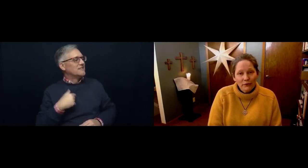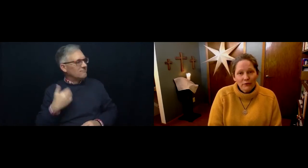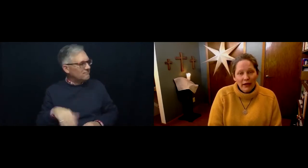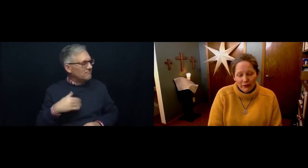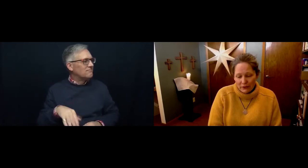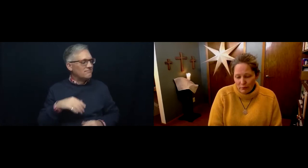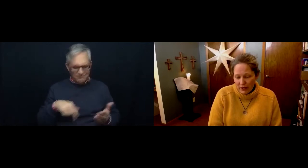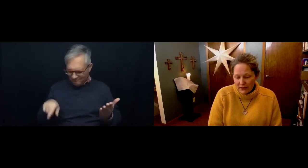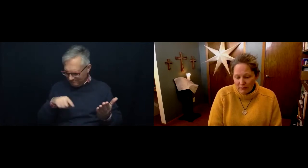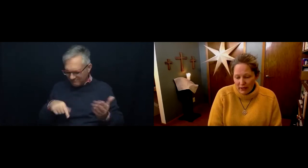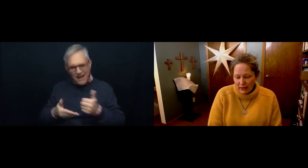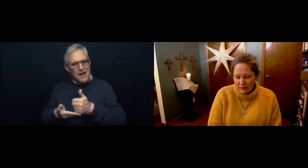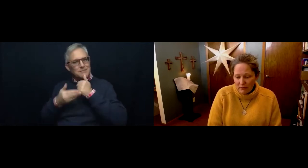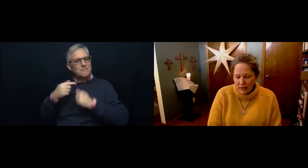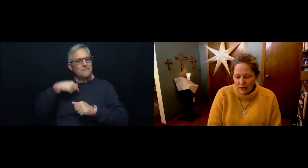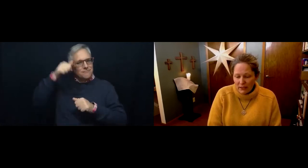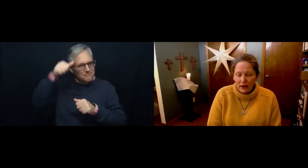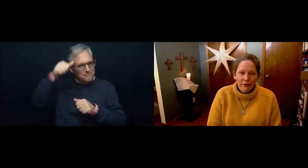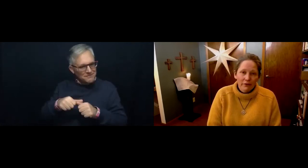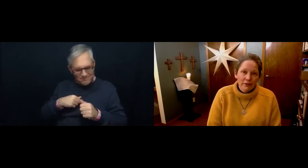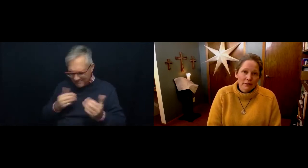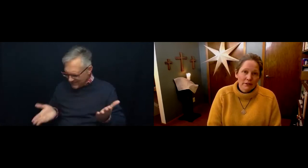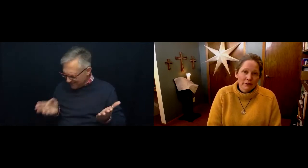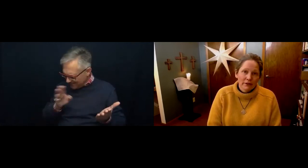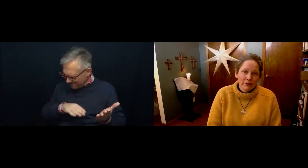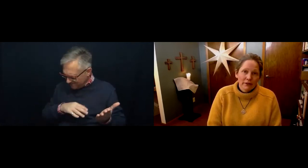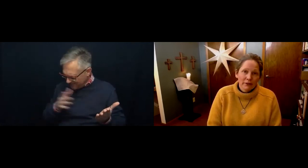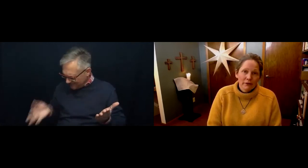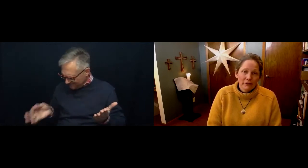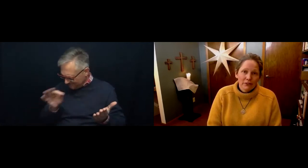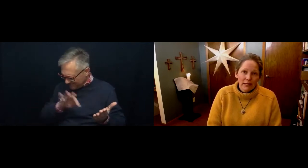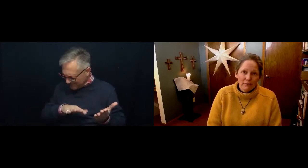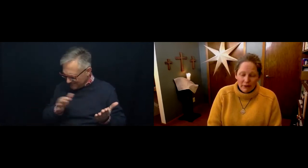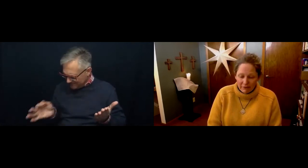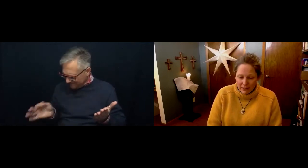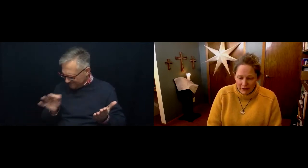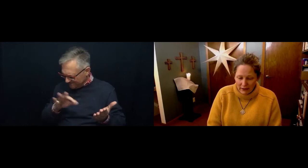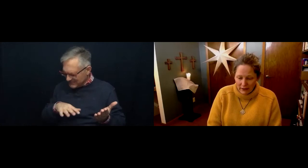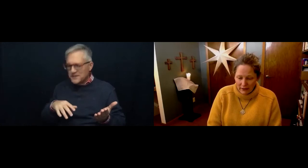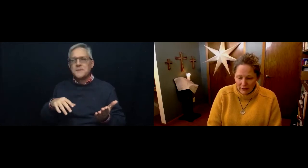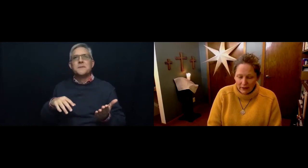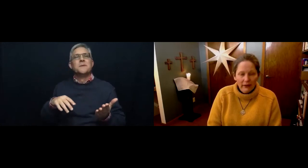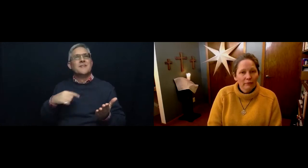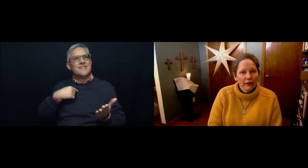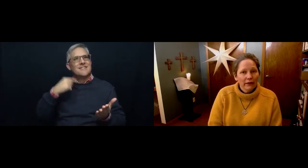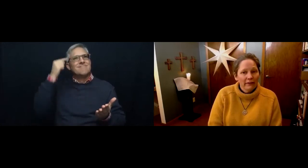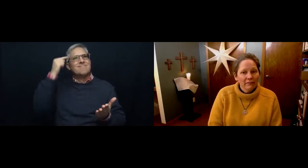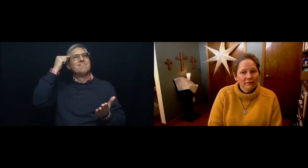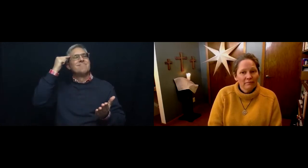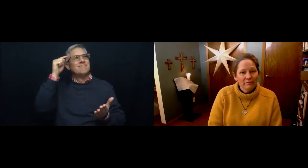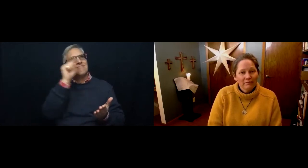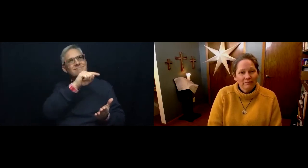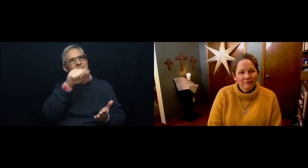And those reminders brought to mind many others who have shaped my faith and my